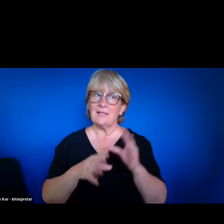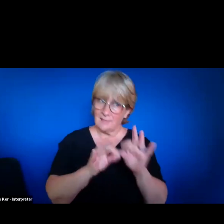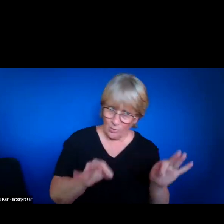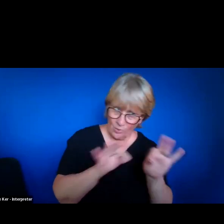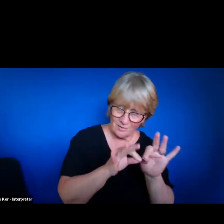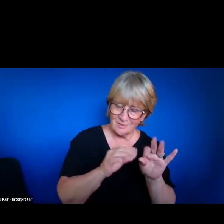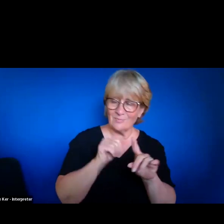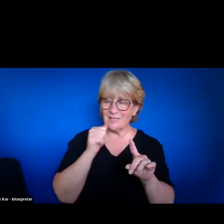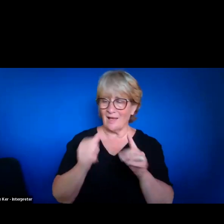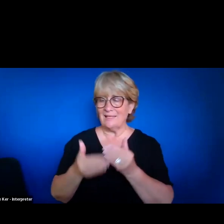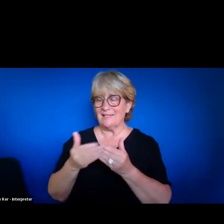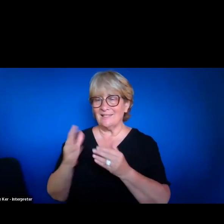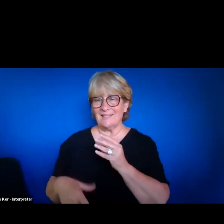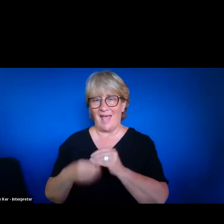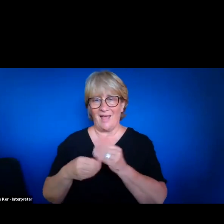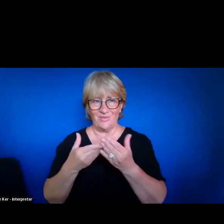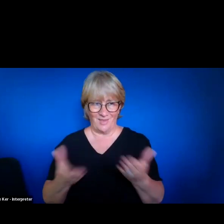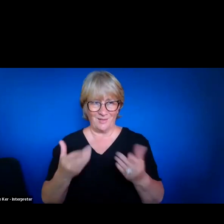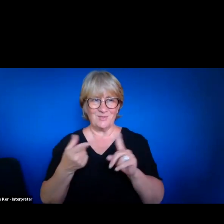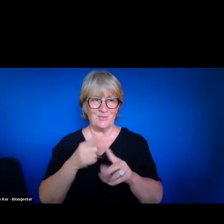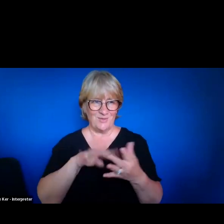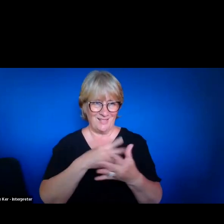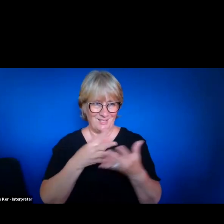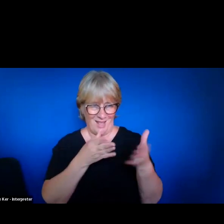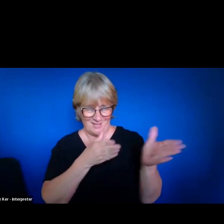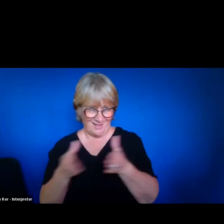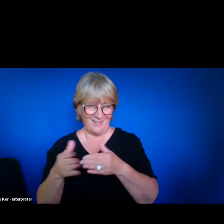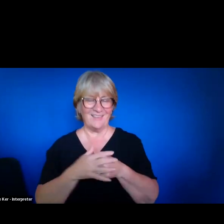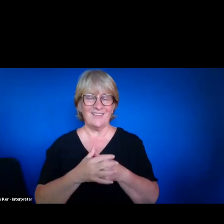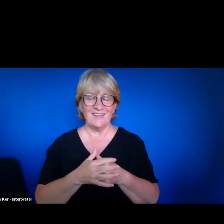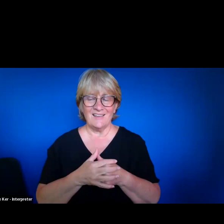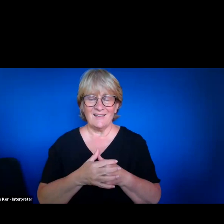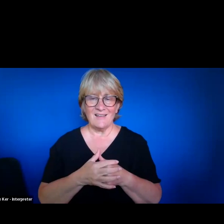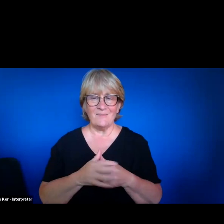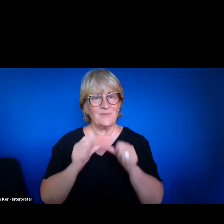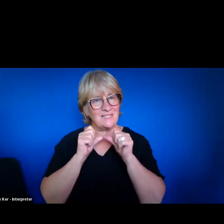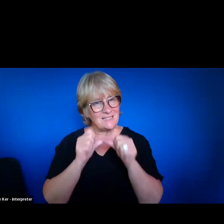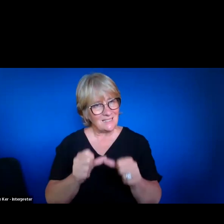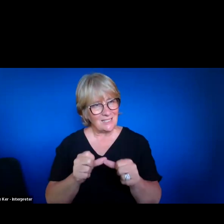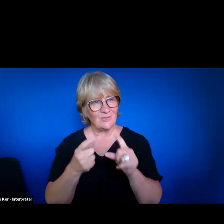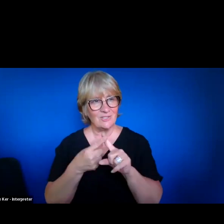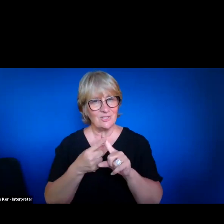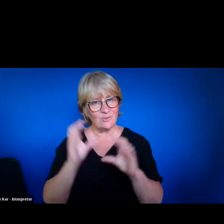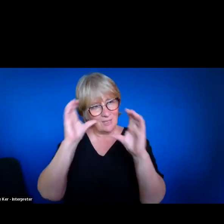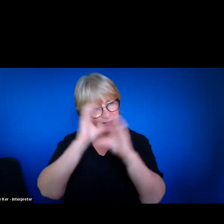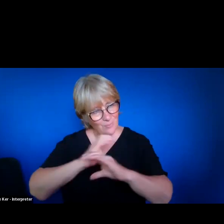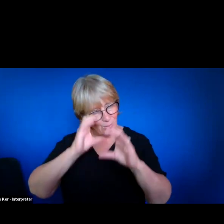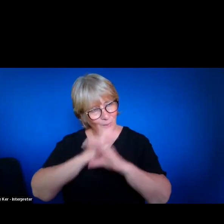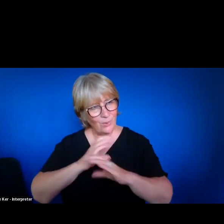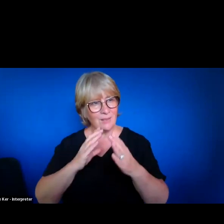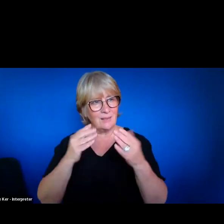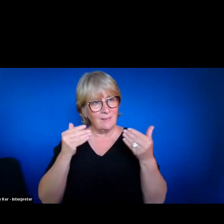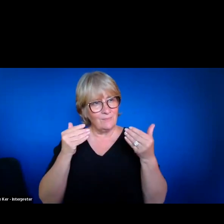but not necessarily easy to add anything to our agenda. Just putting that out there for everyone. continuing to explore and get moving